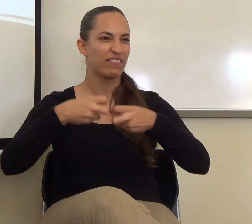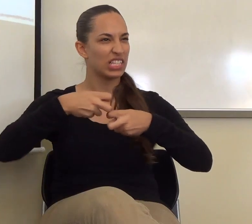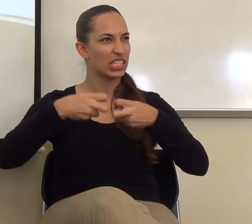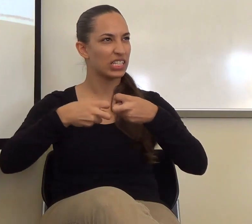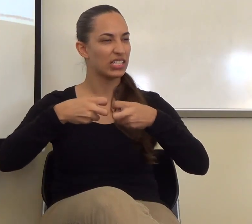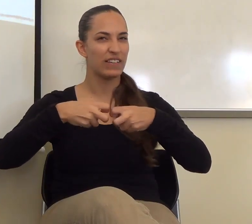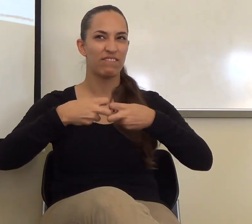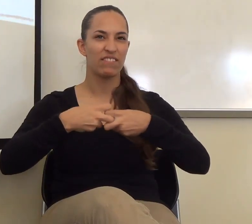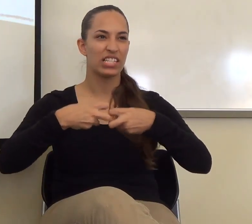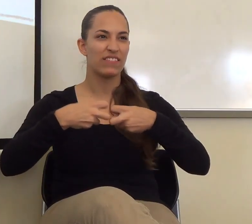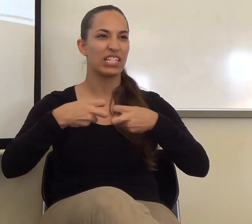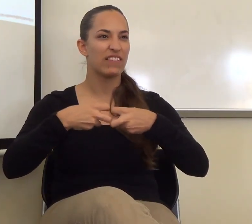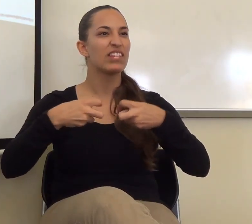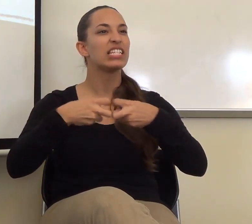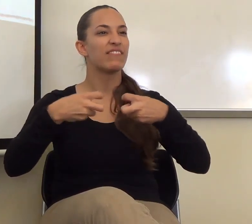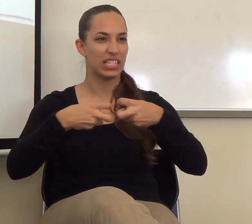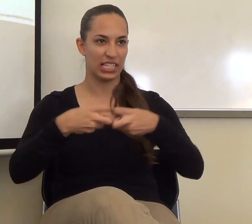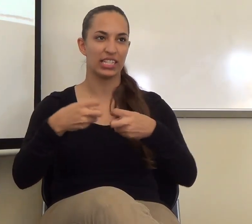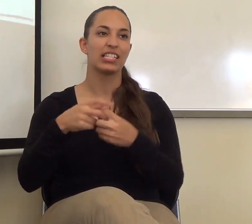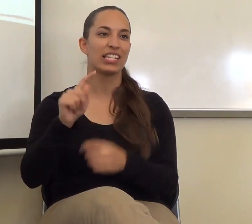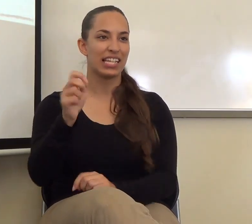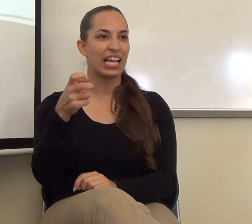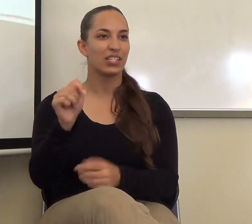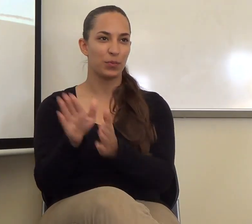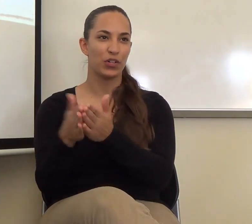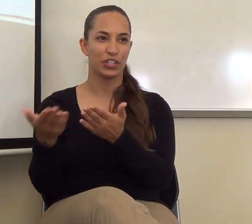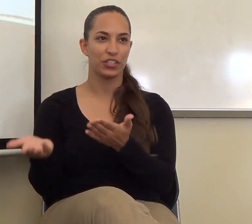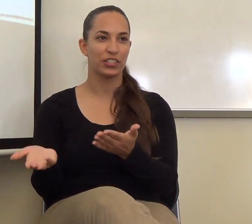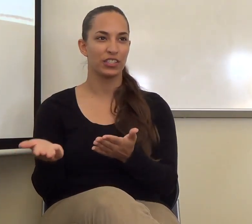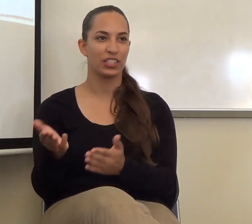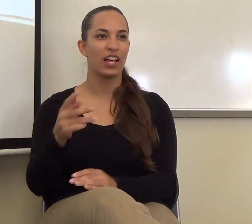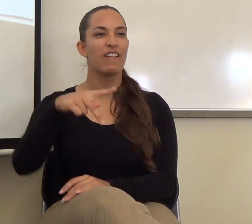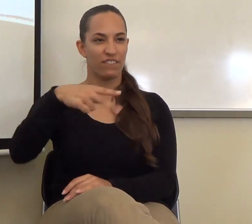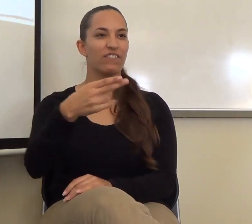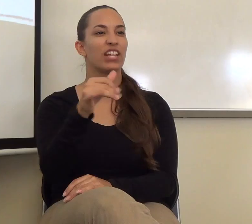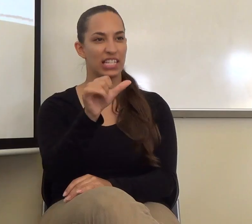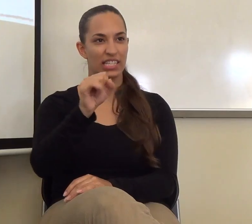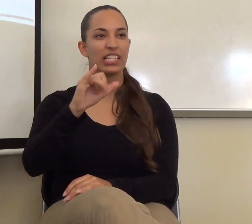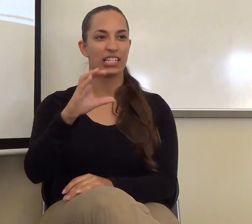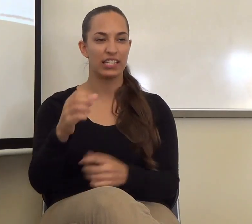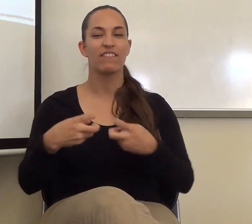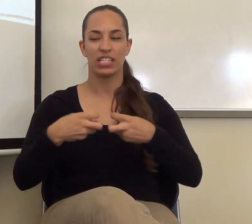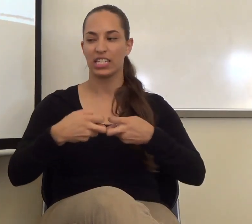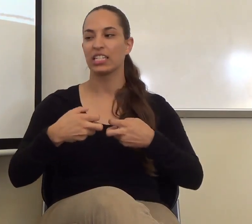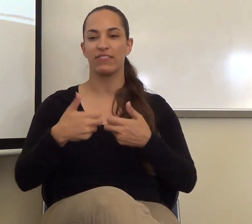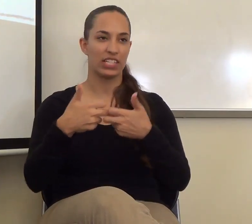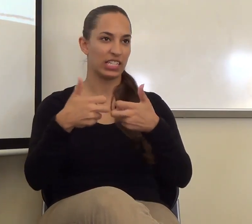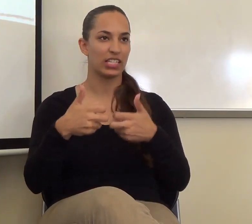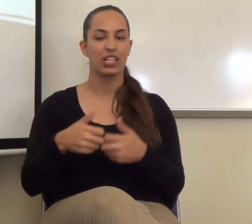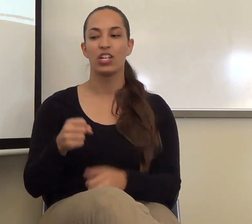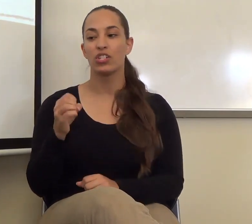or electrical engineering class, you're gonna have to understand what that means. But if you sign up for that class,